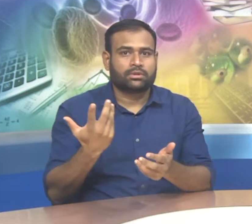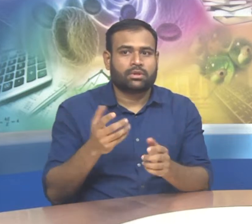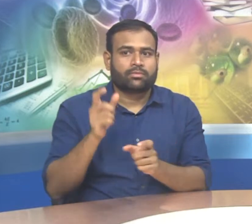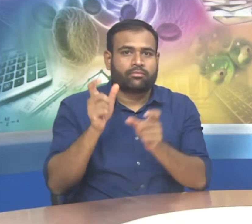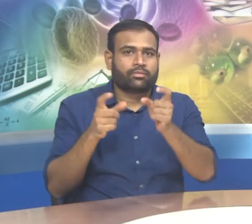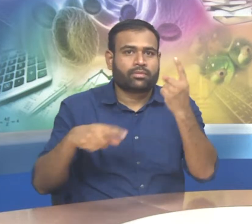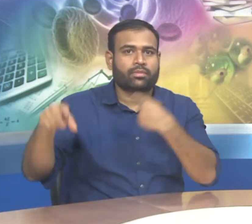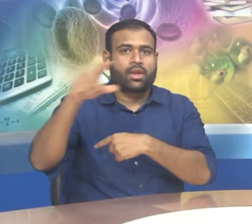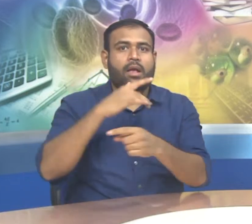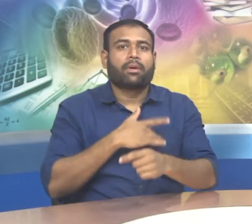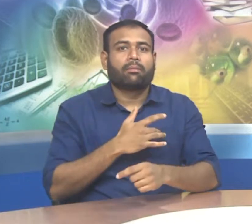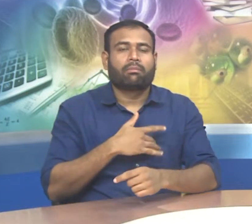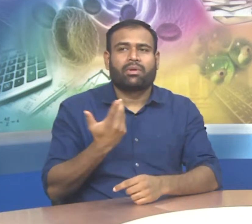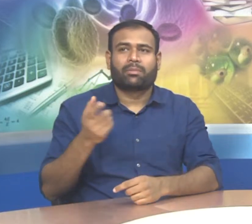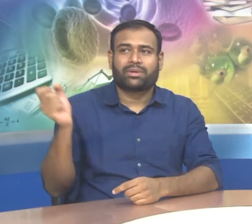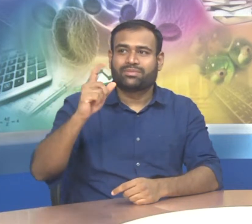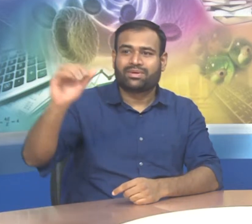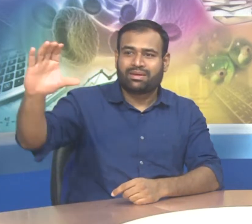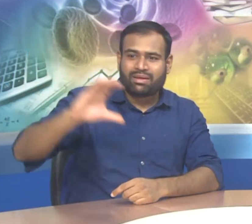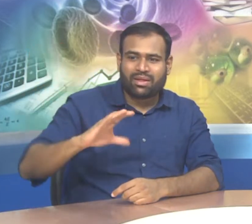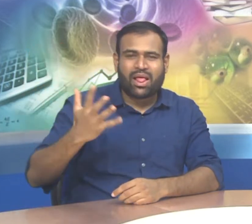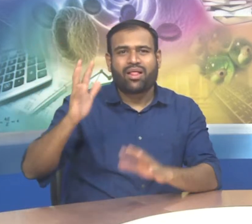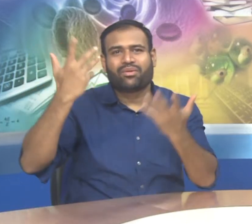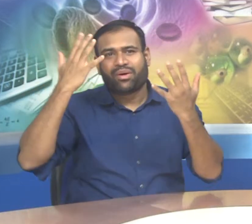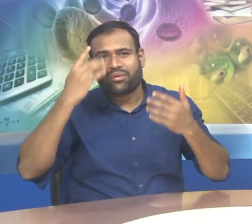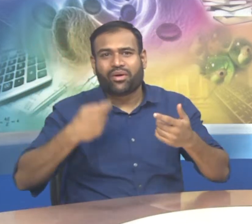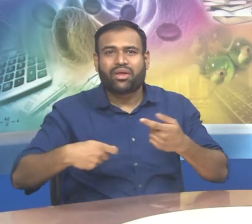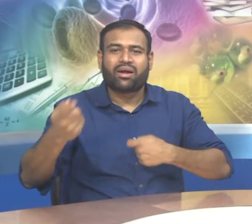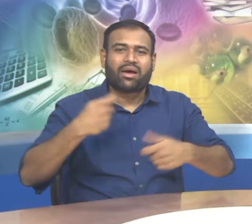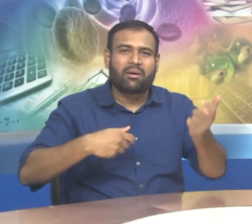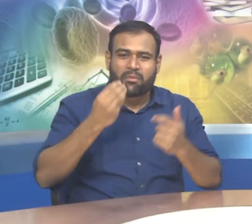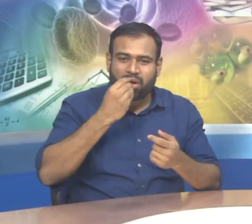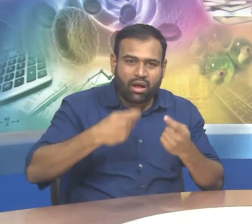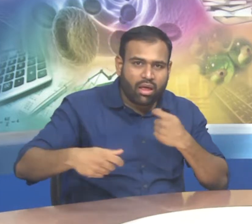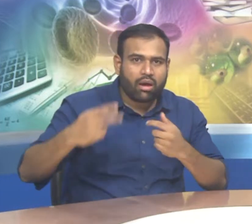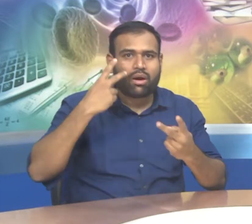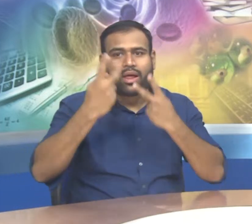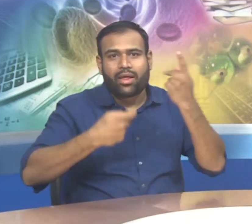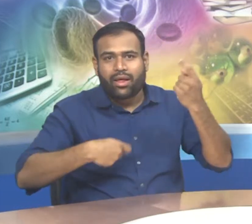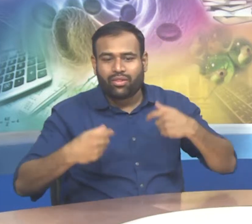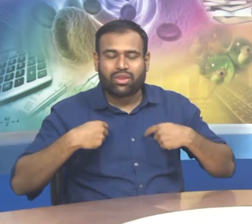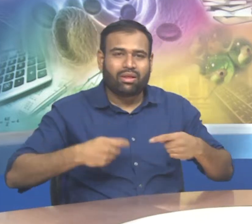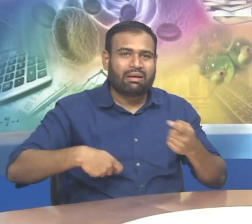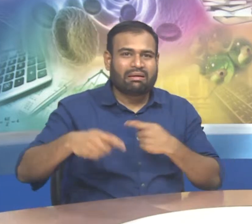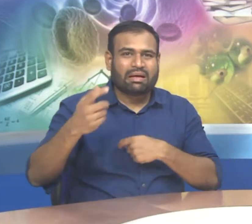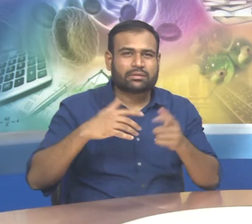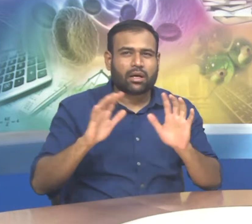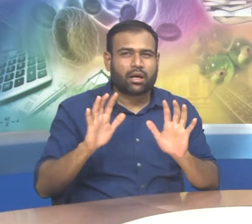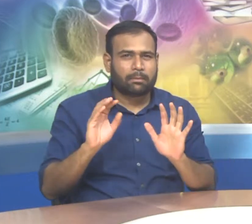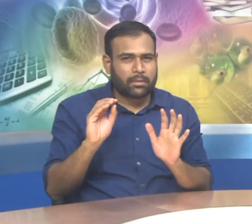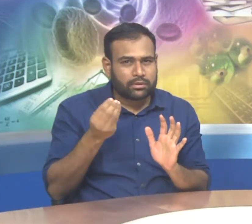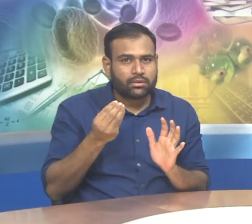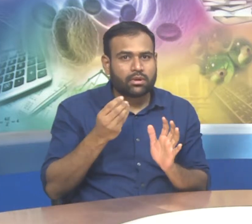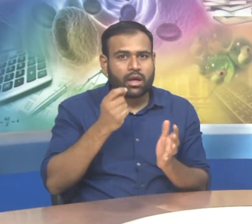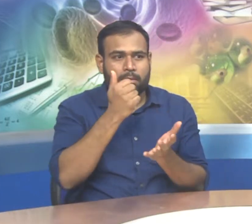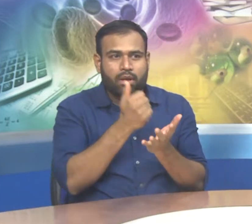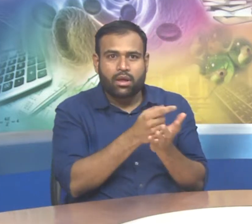The first point explains that it encourages the saving habits amongst people and